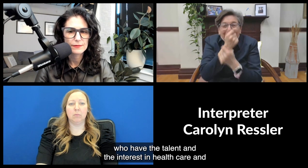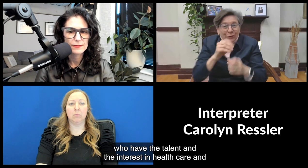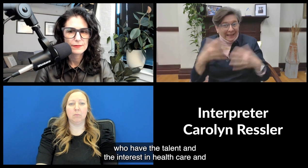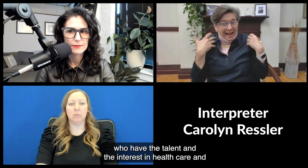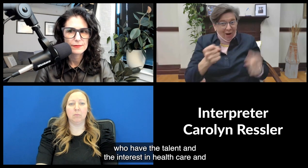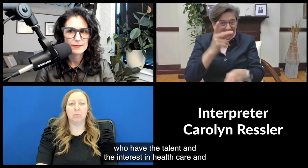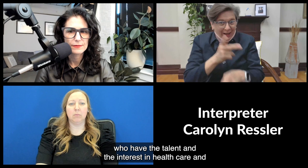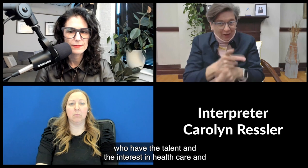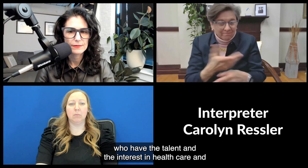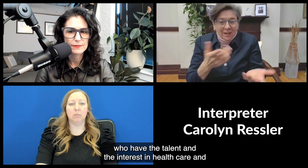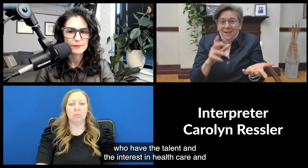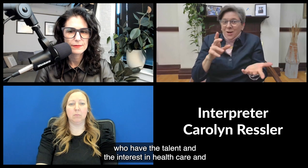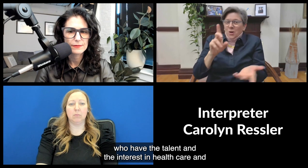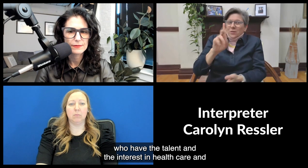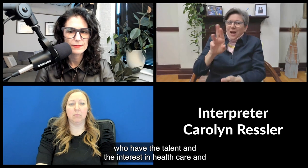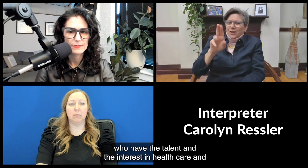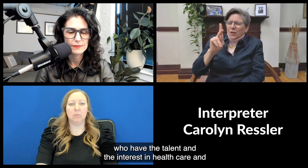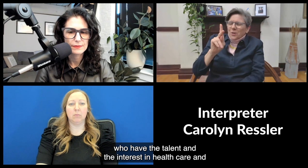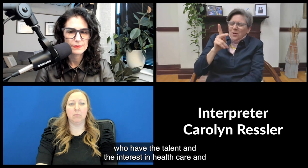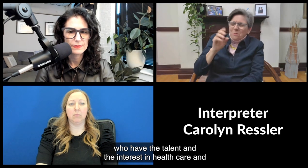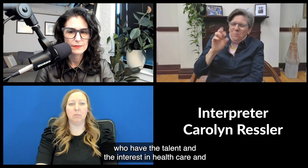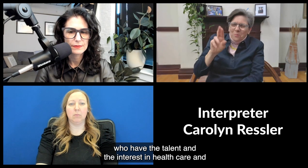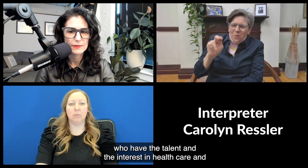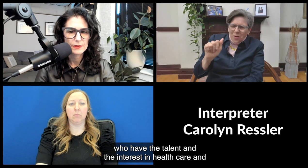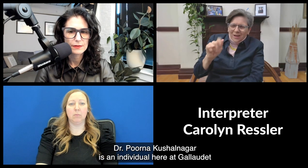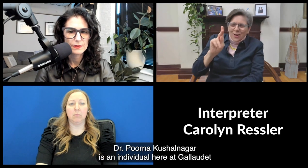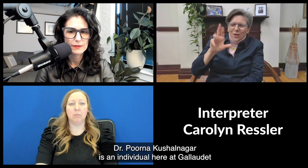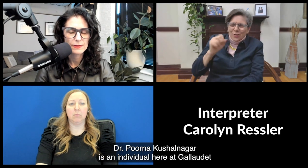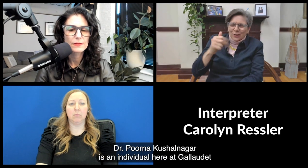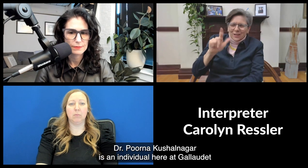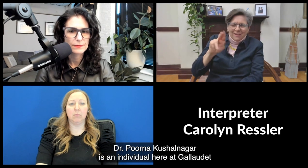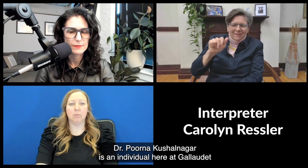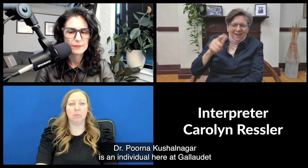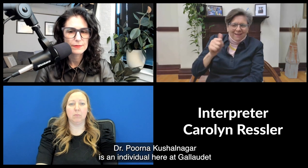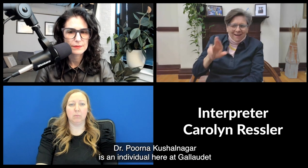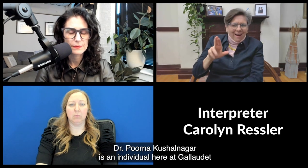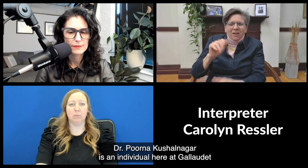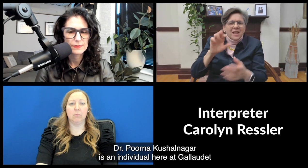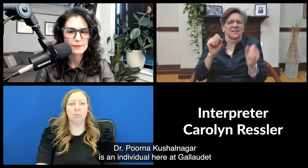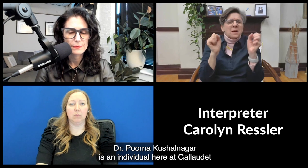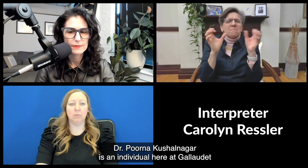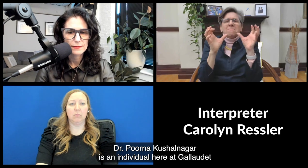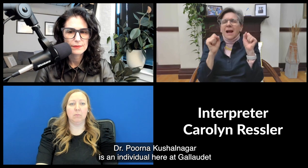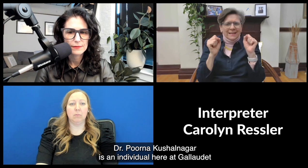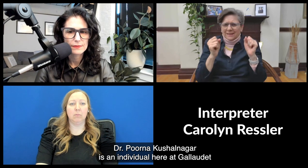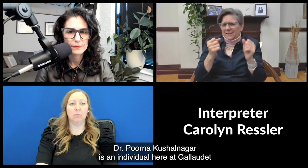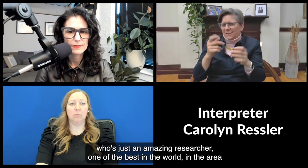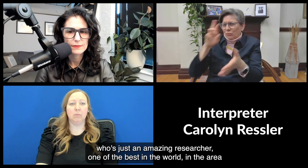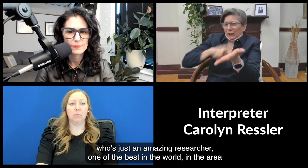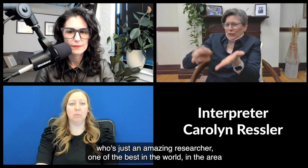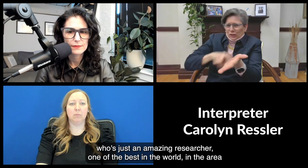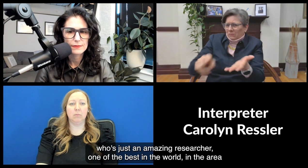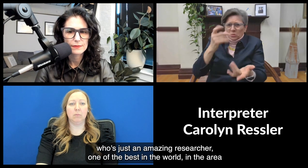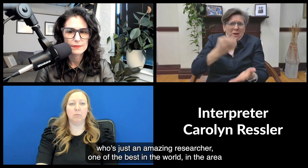be able to find deaf people who have the talent and the interest in healthcare. And Dr. Porna Kishanagar is an individual